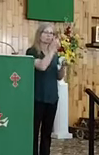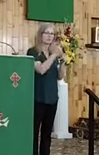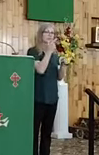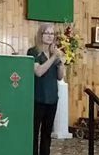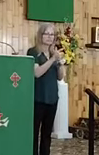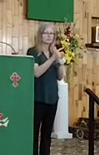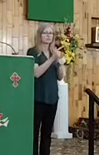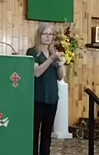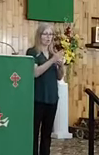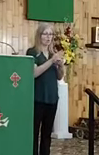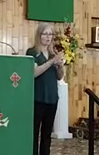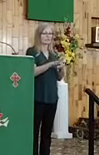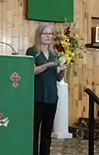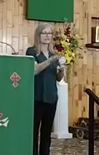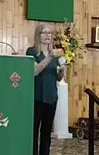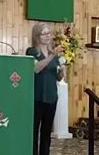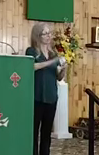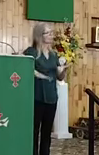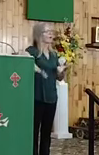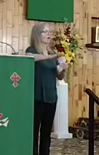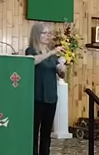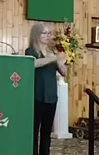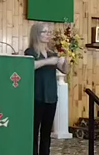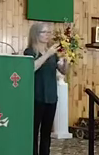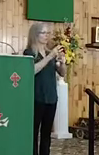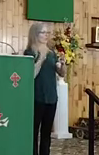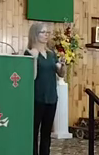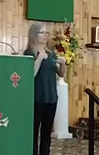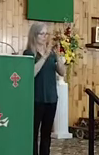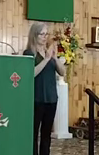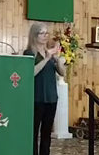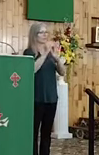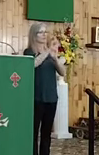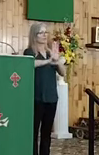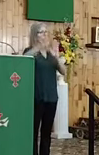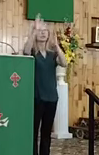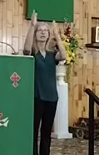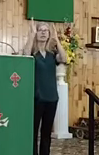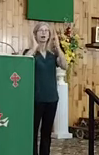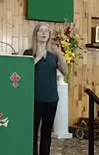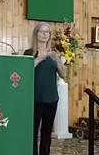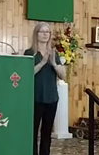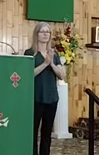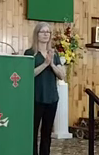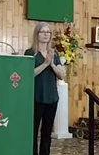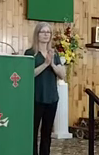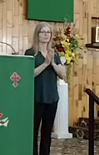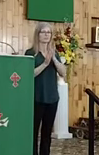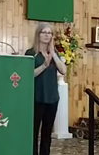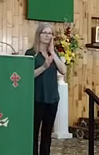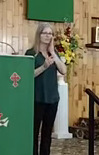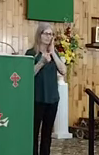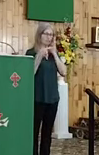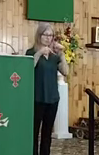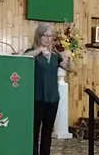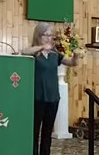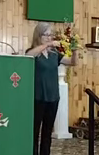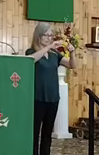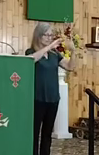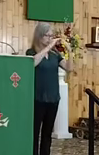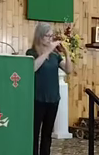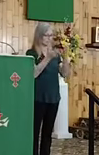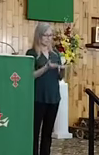the Holy Land and throughout the world, let us pray to the Lord. Lord, hear our prayer. For this community